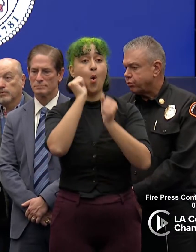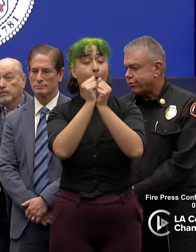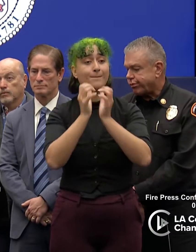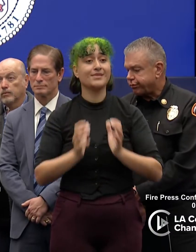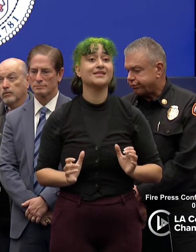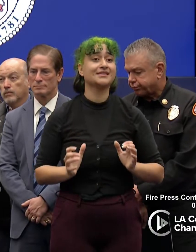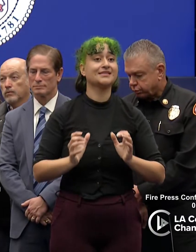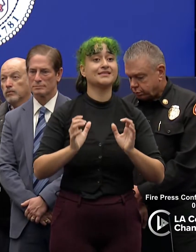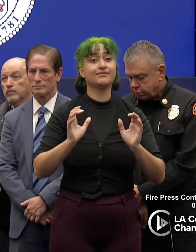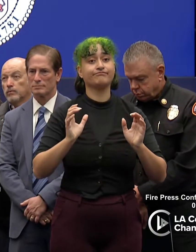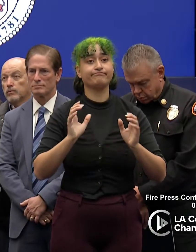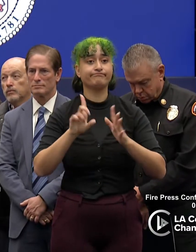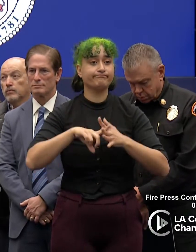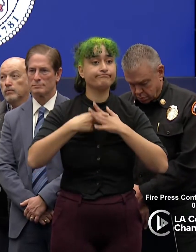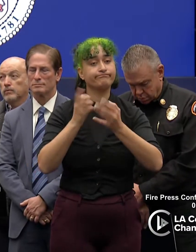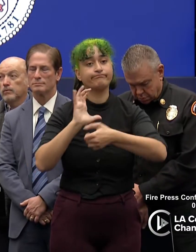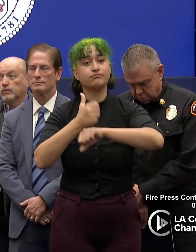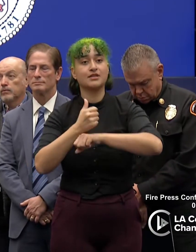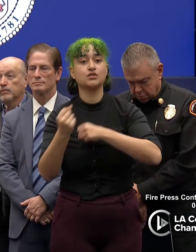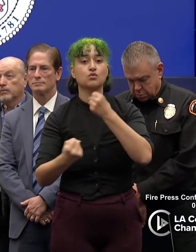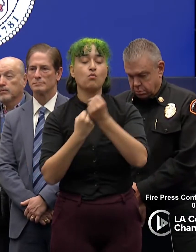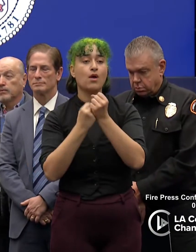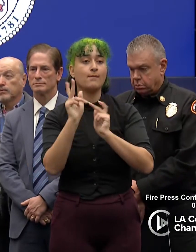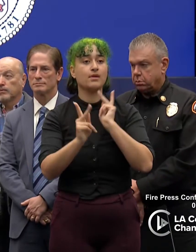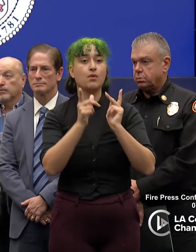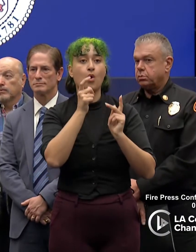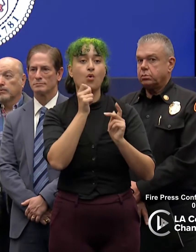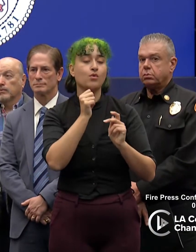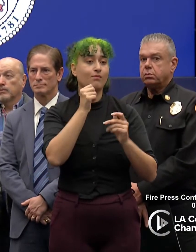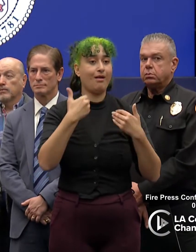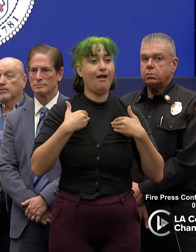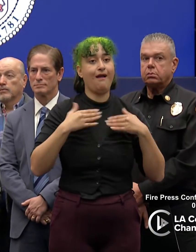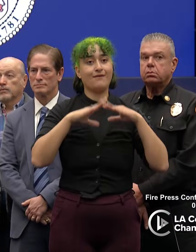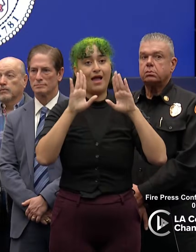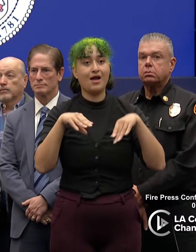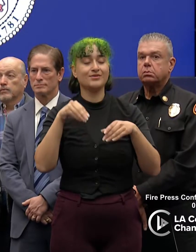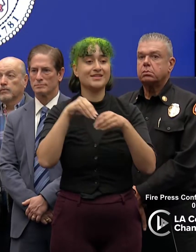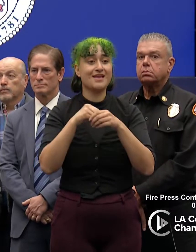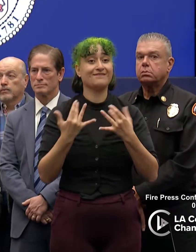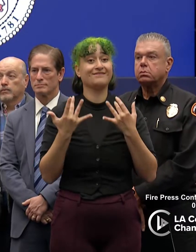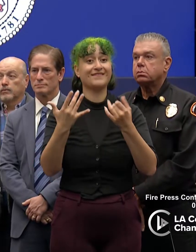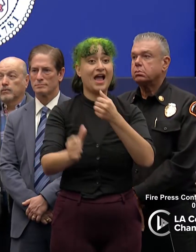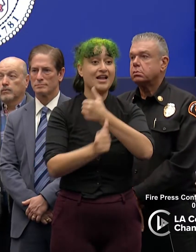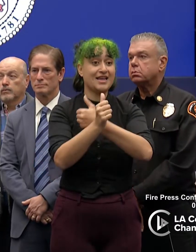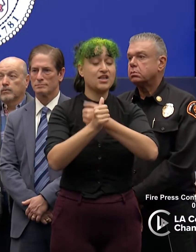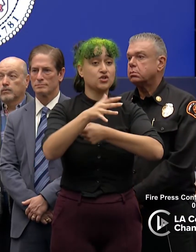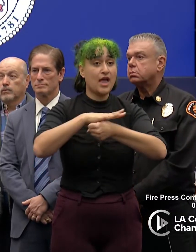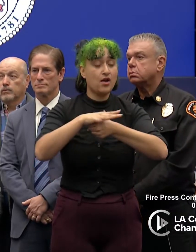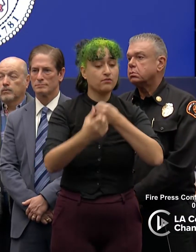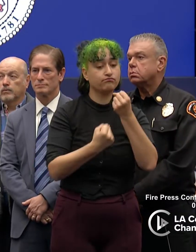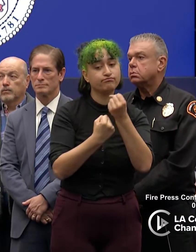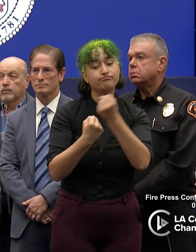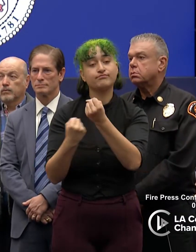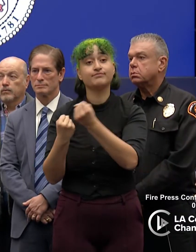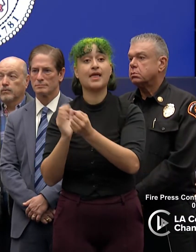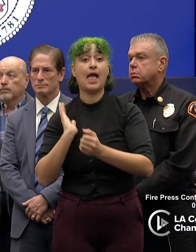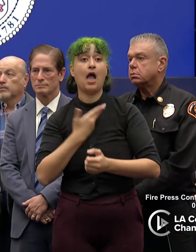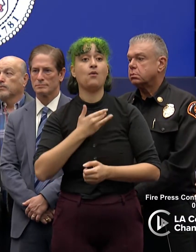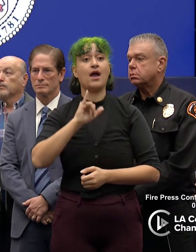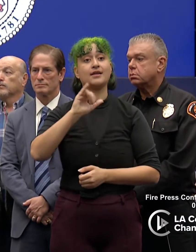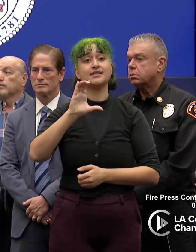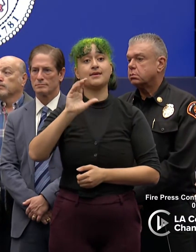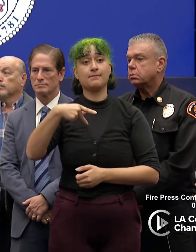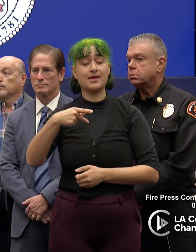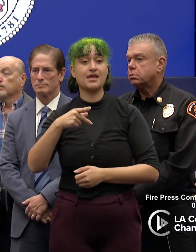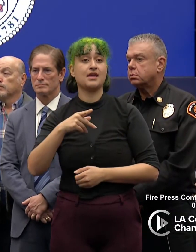initiative efforts supporting those who are unhoused in fire danger areas. Our ICP has deployed